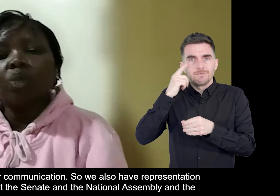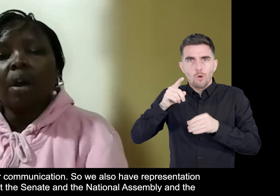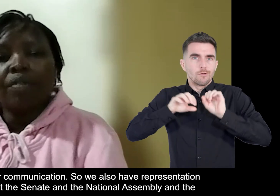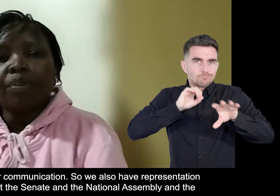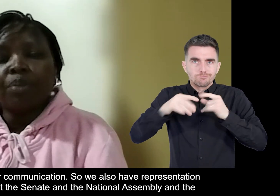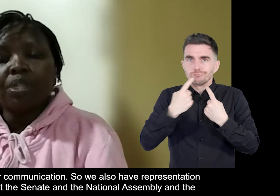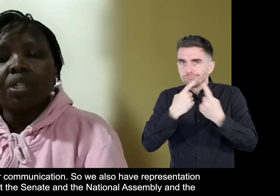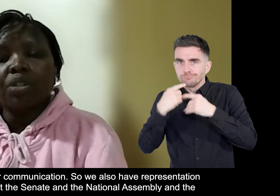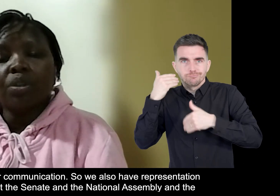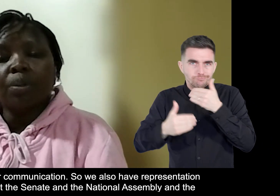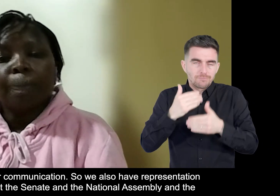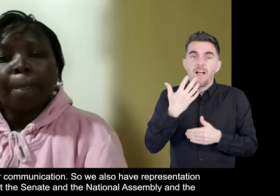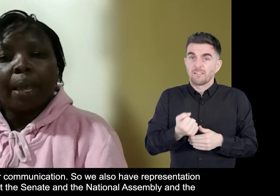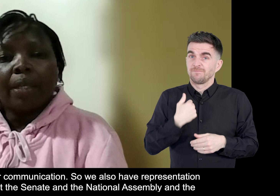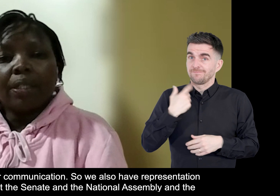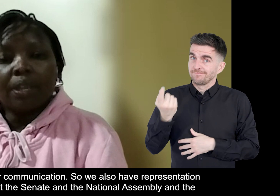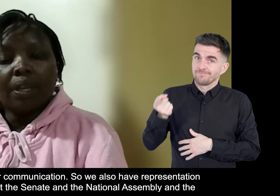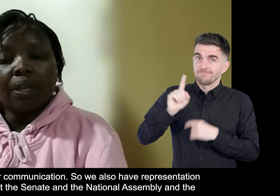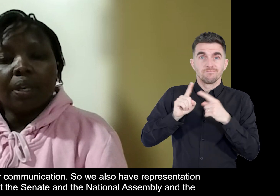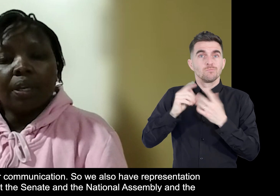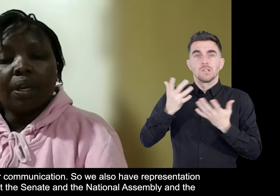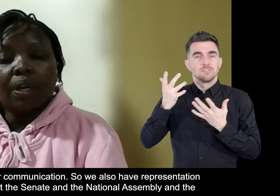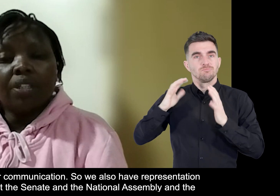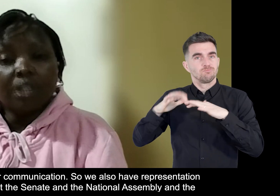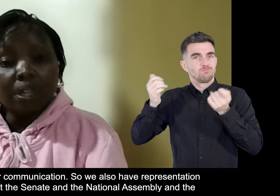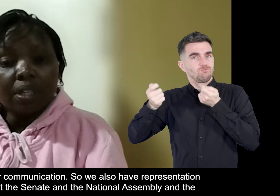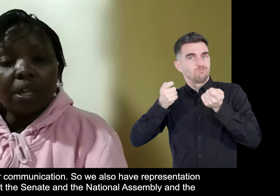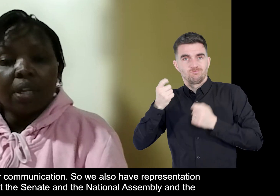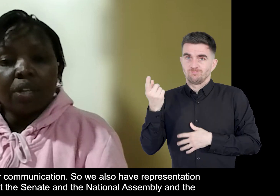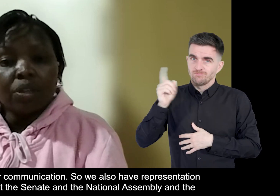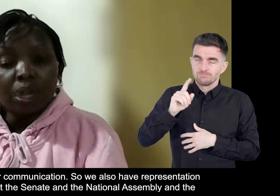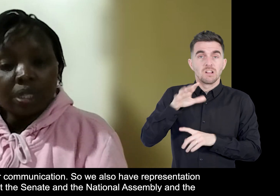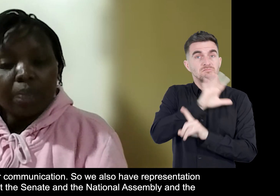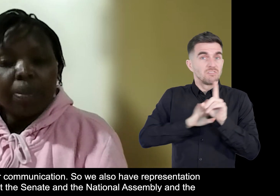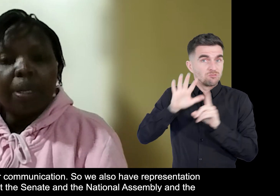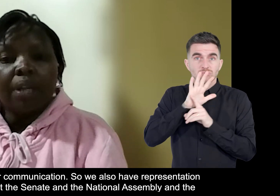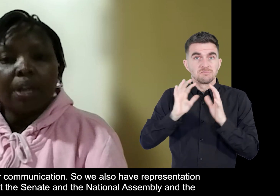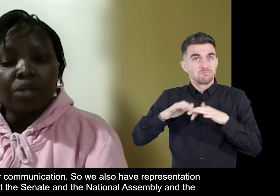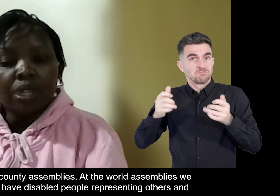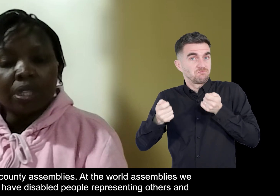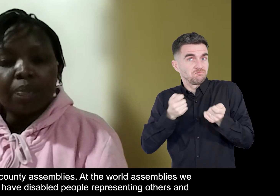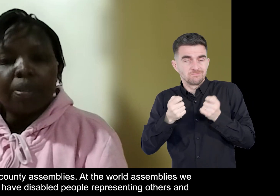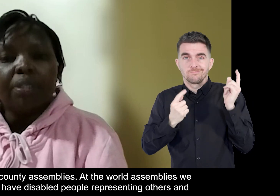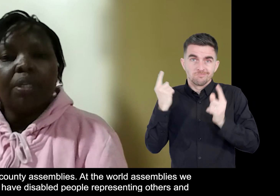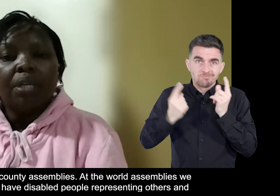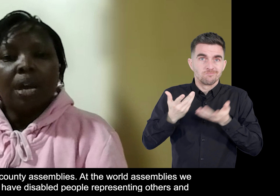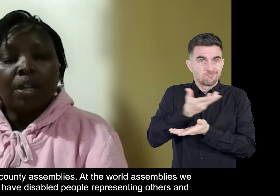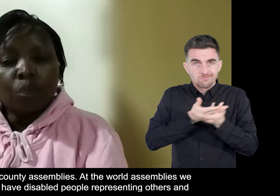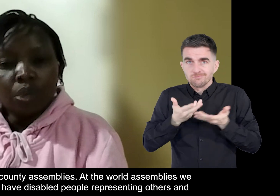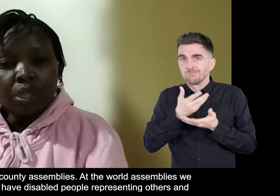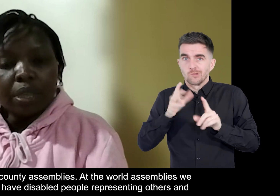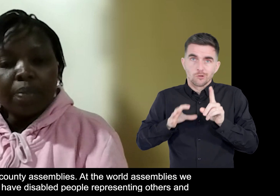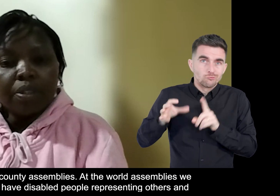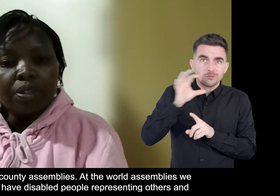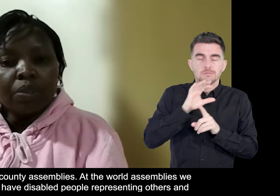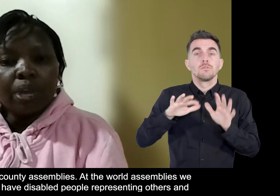we also have representation at the Senate and the National Assembly and the County Assemblies and